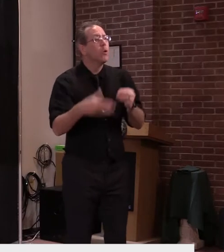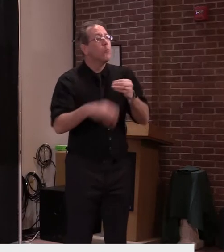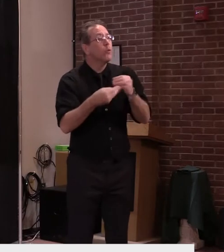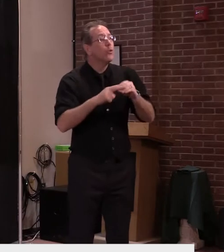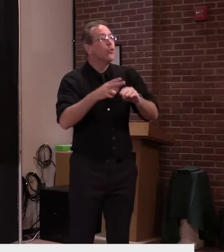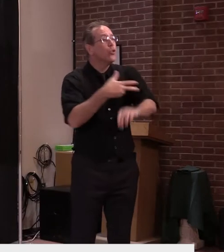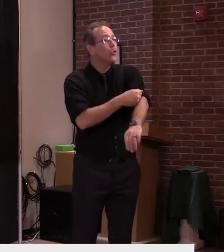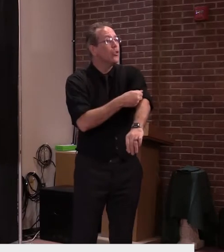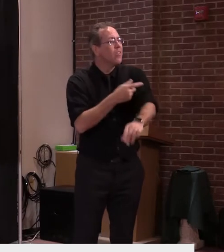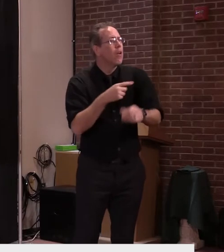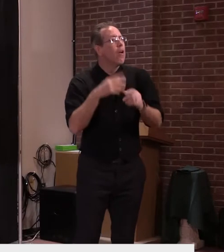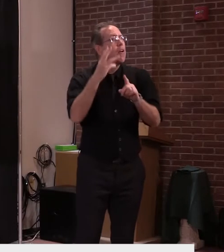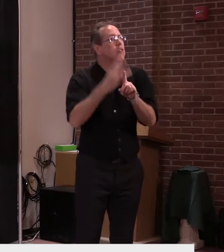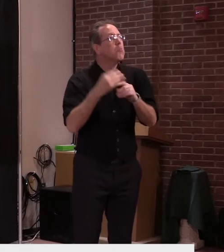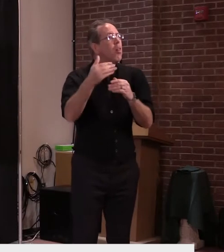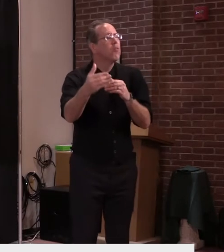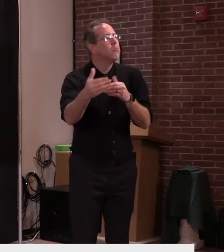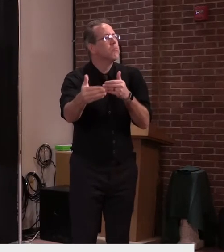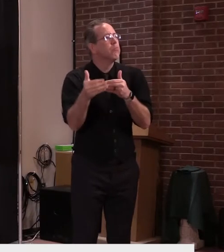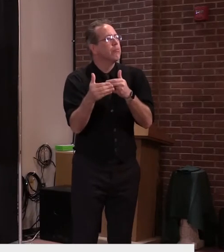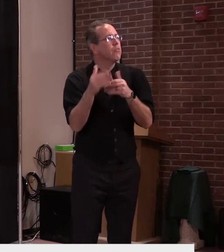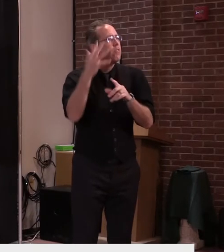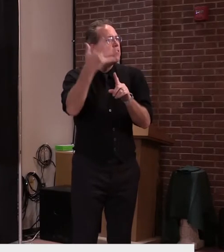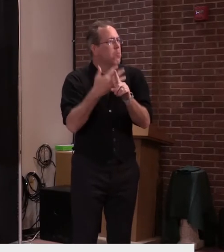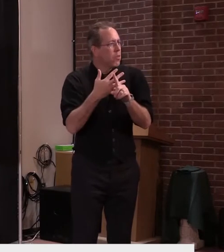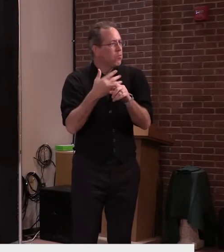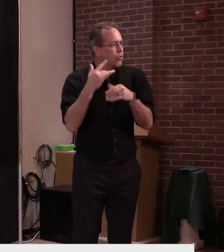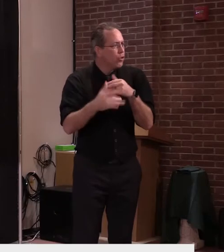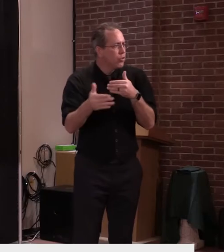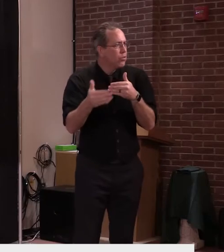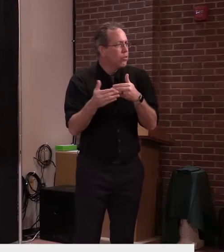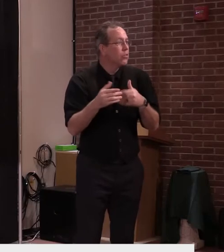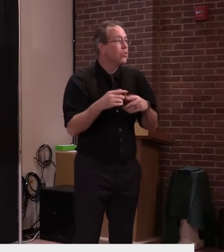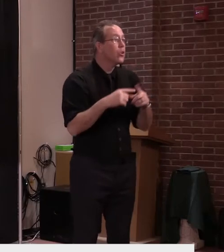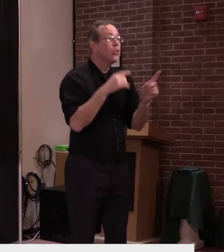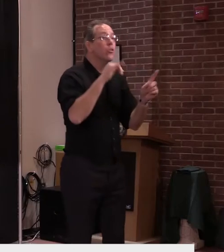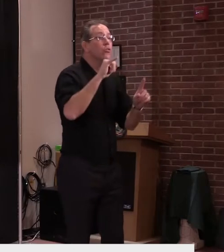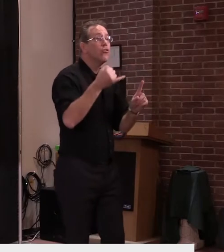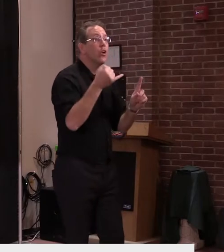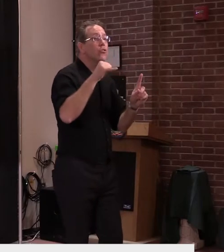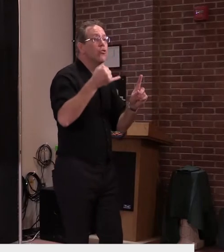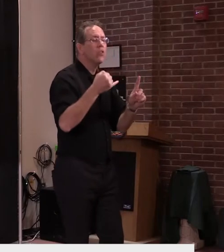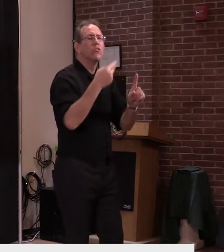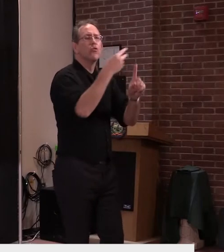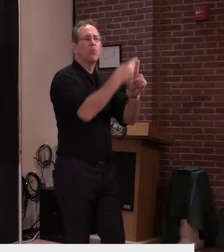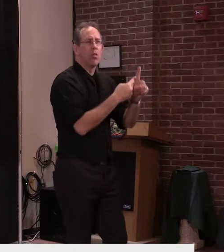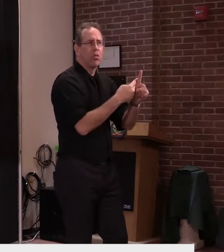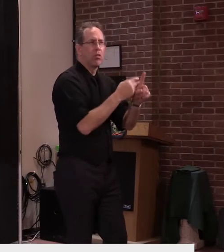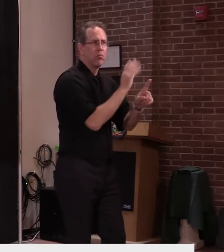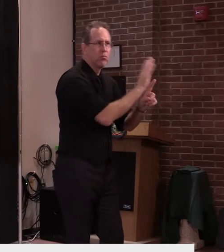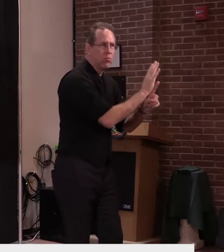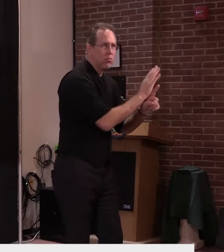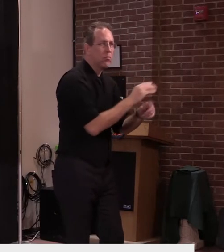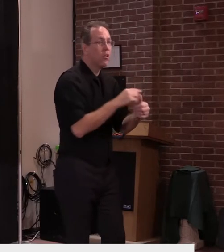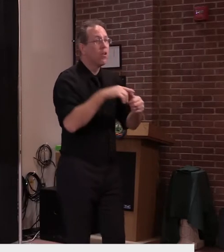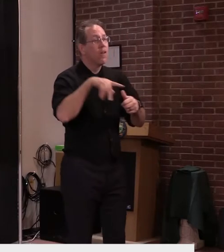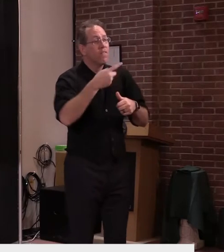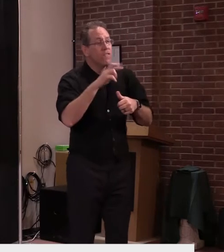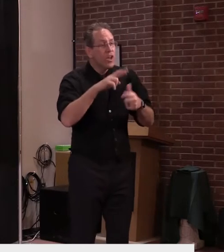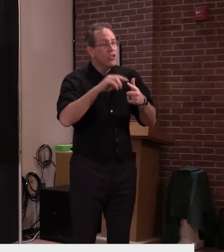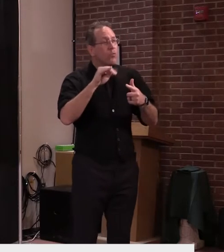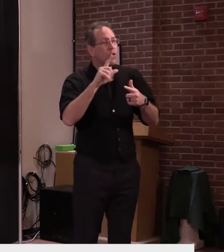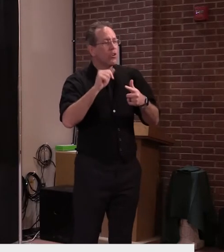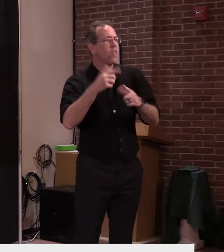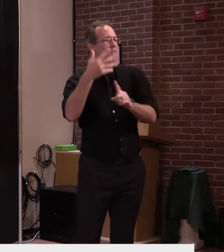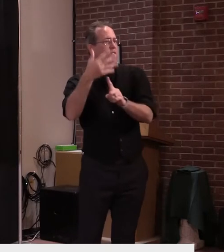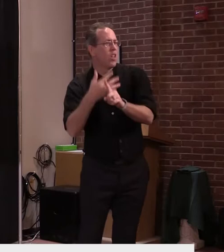series, or 2 months since your Johnson & Johnson shot, you are now eligible for a booster. We continue to